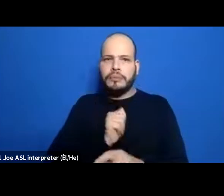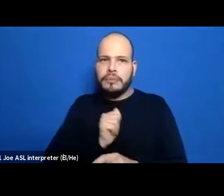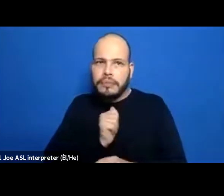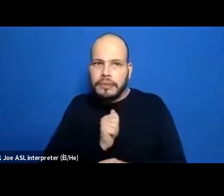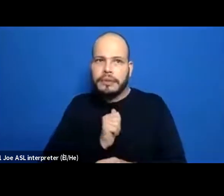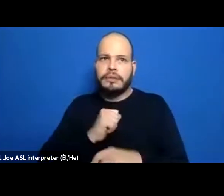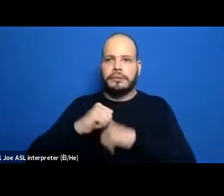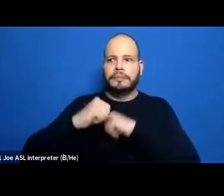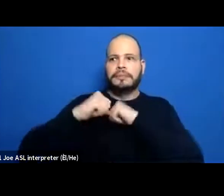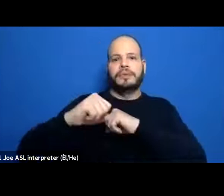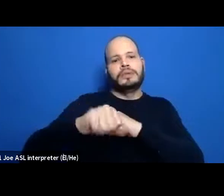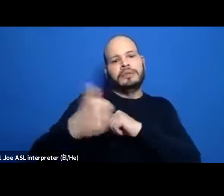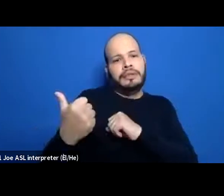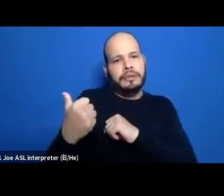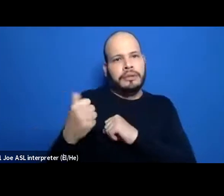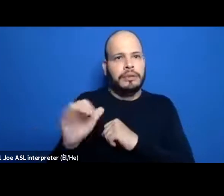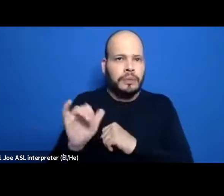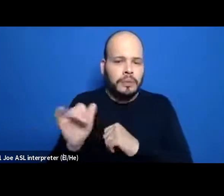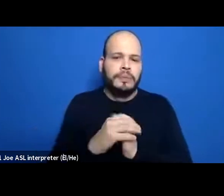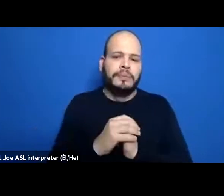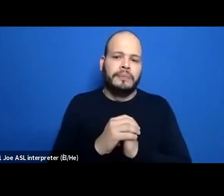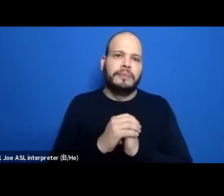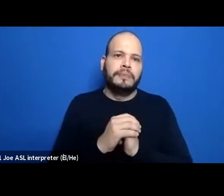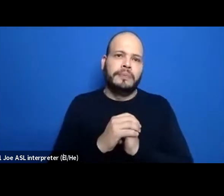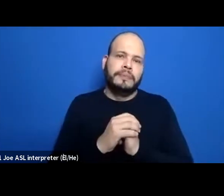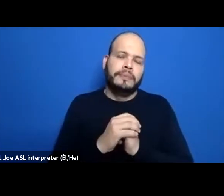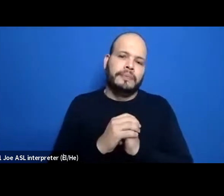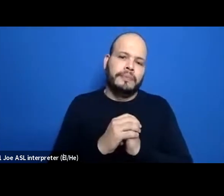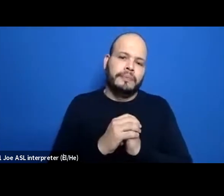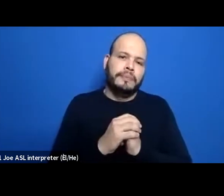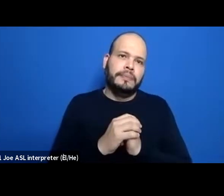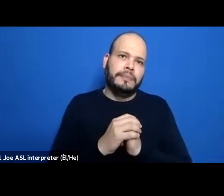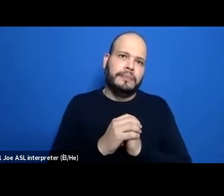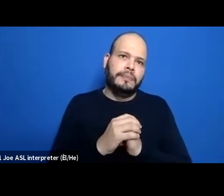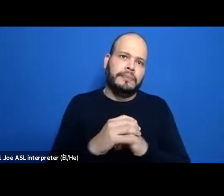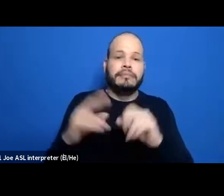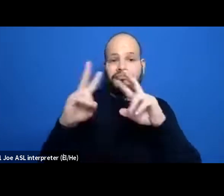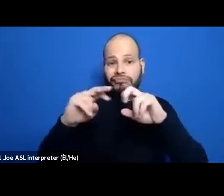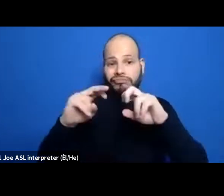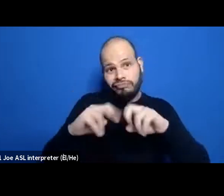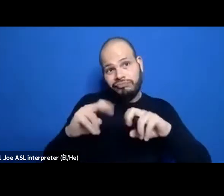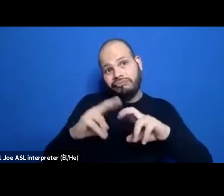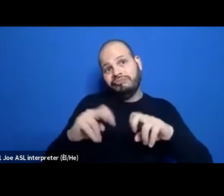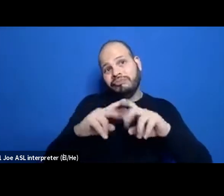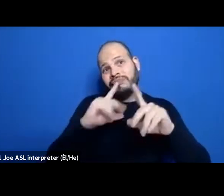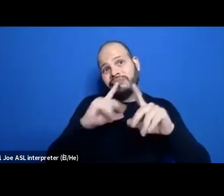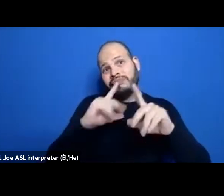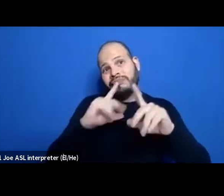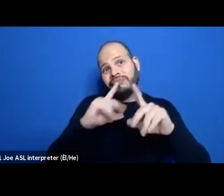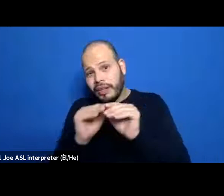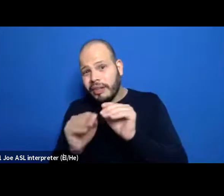direction also extends downward into the creation that we so abundantly enjoy.